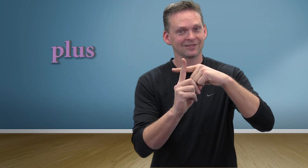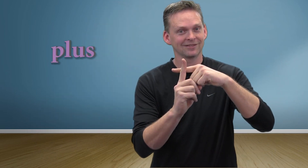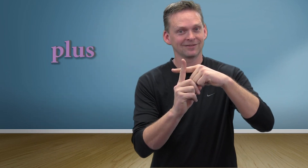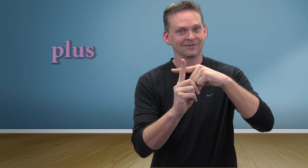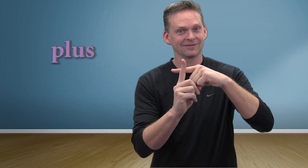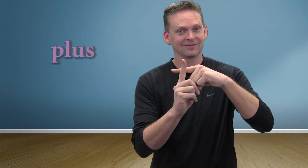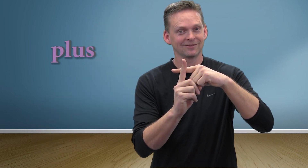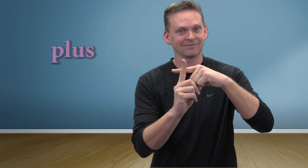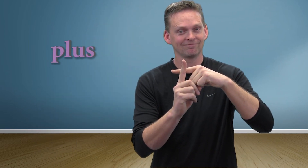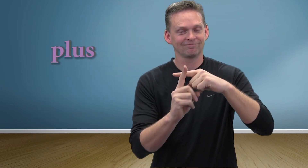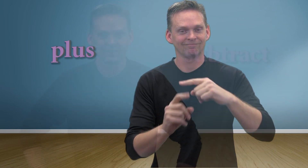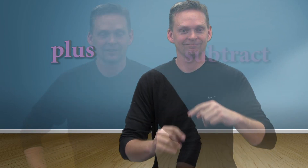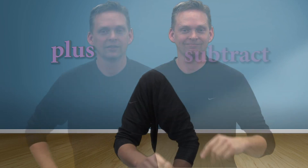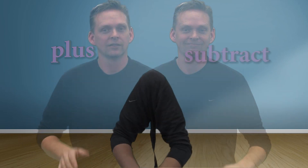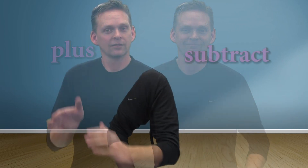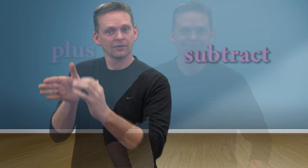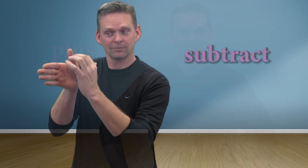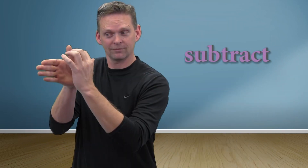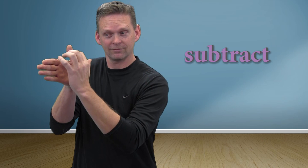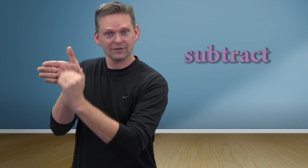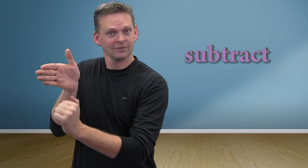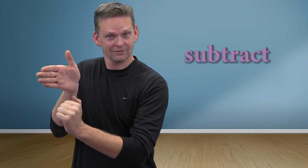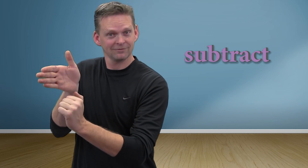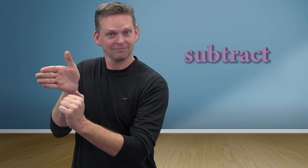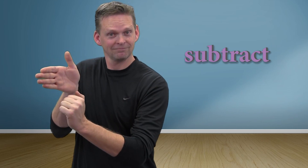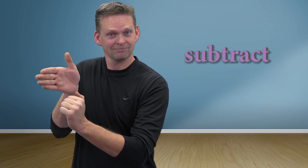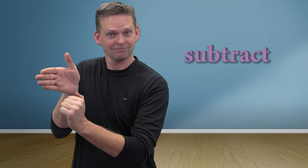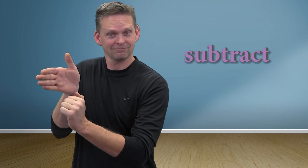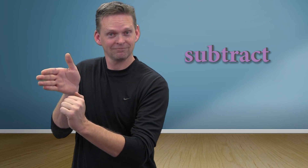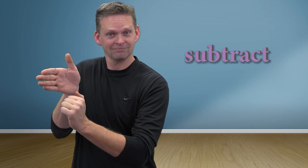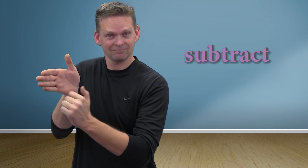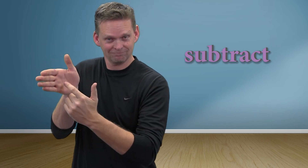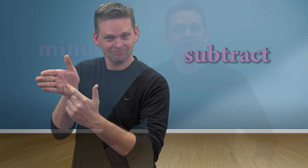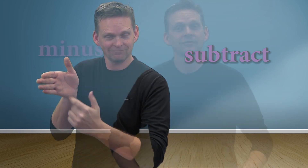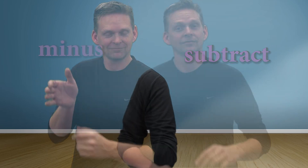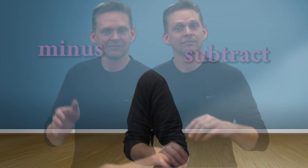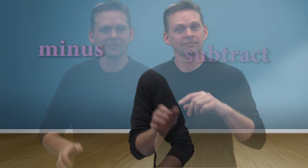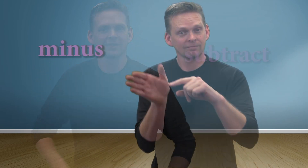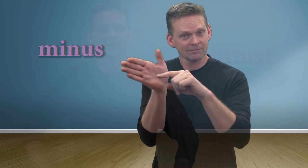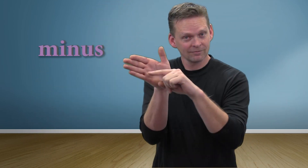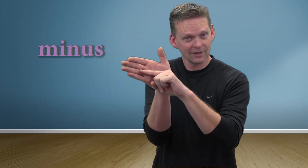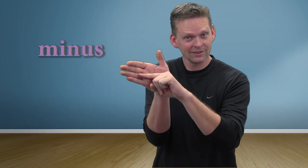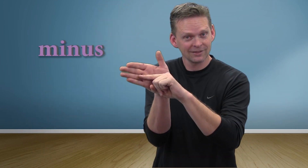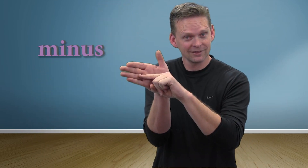subtract, minus,